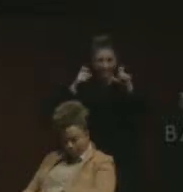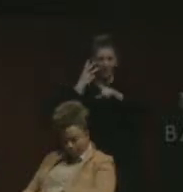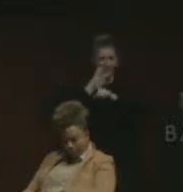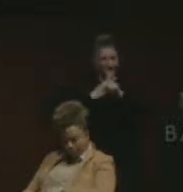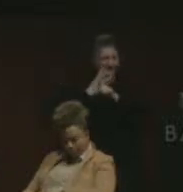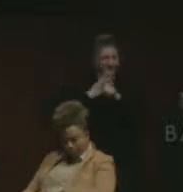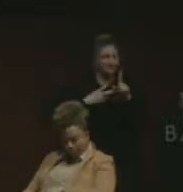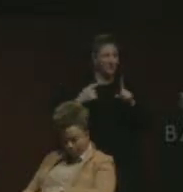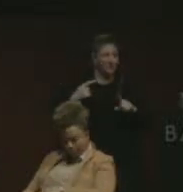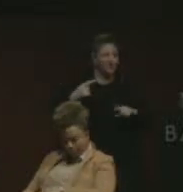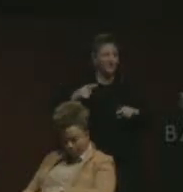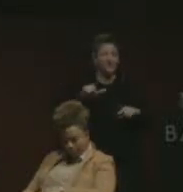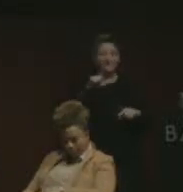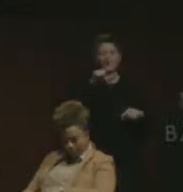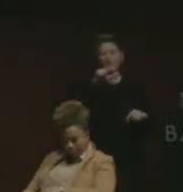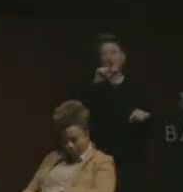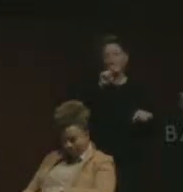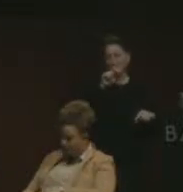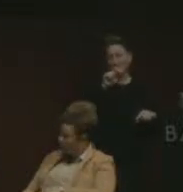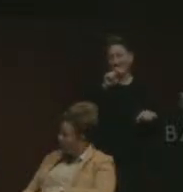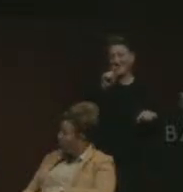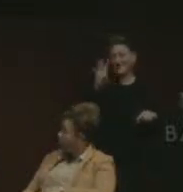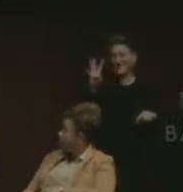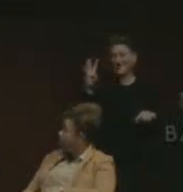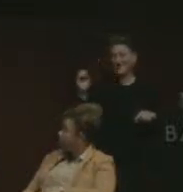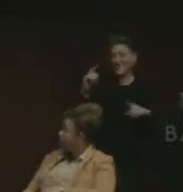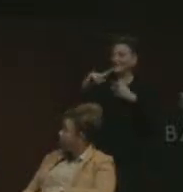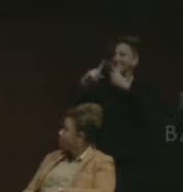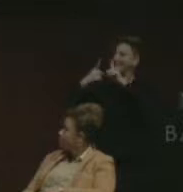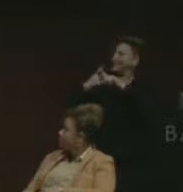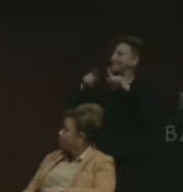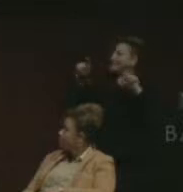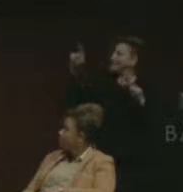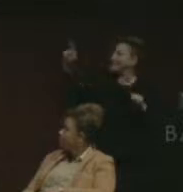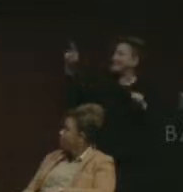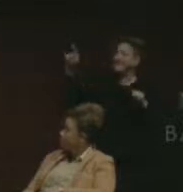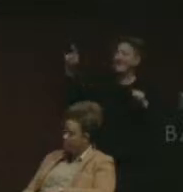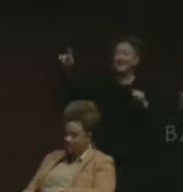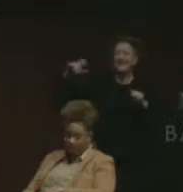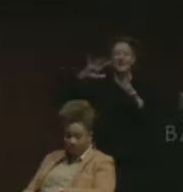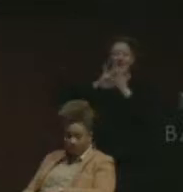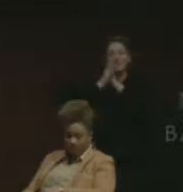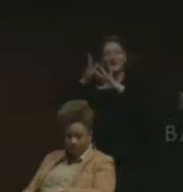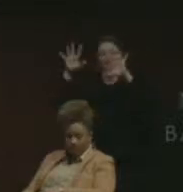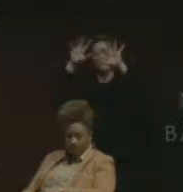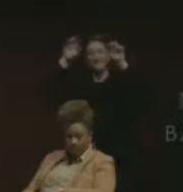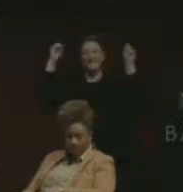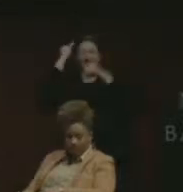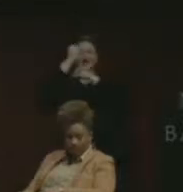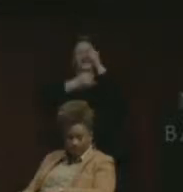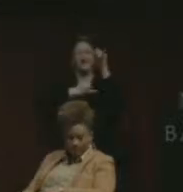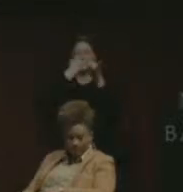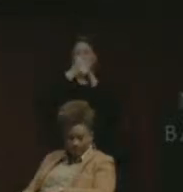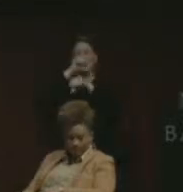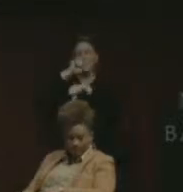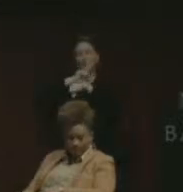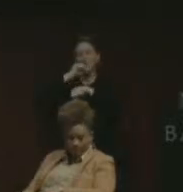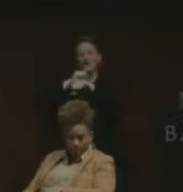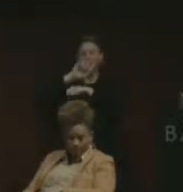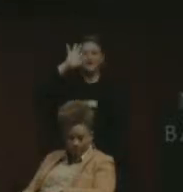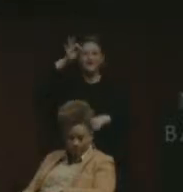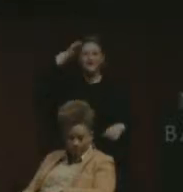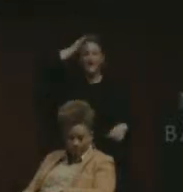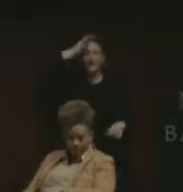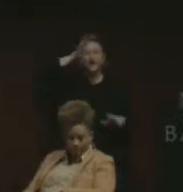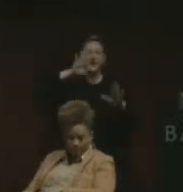We formed a 24-year friendship, and she taught me a great deal. She went on to become the president of the International Workers Federation